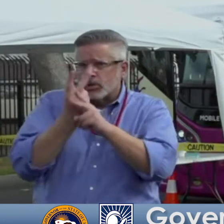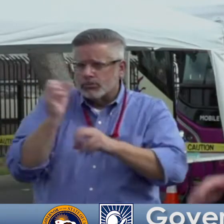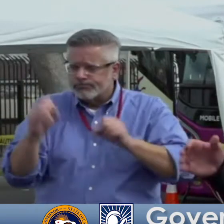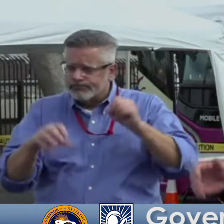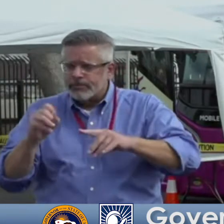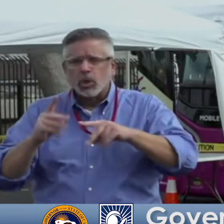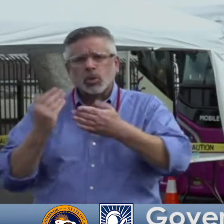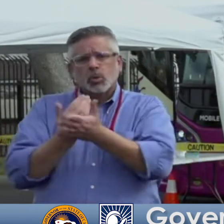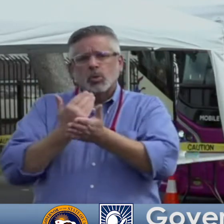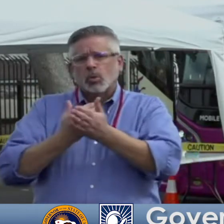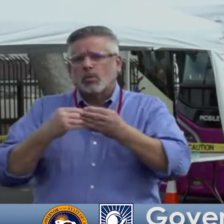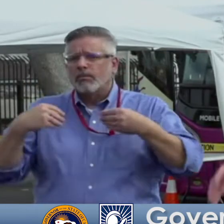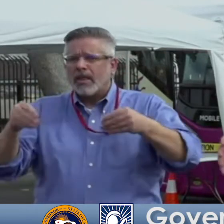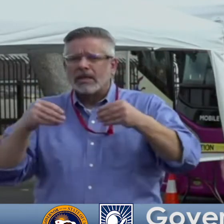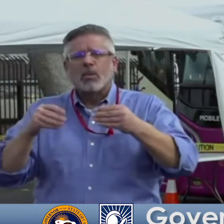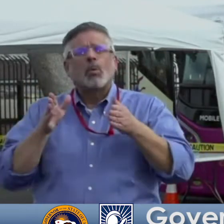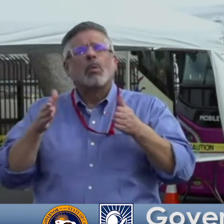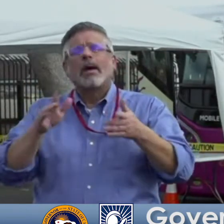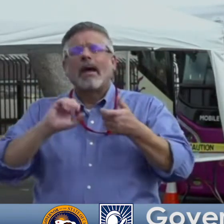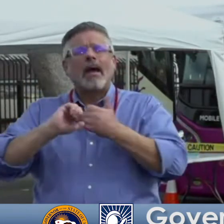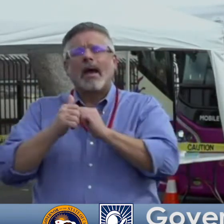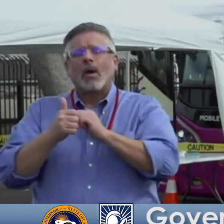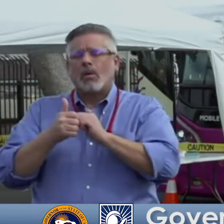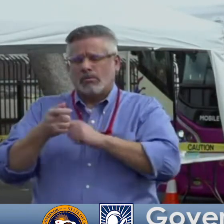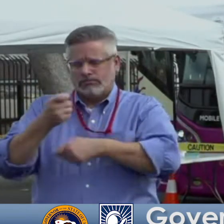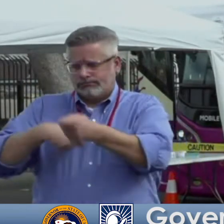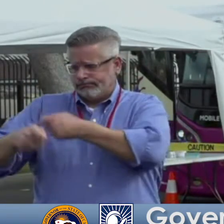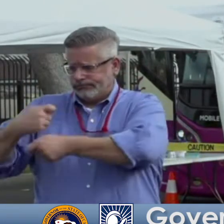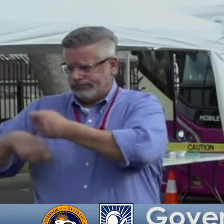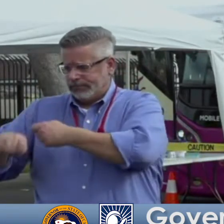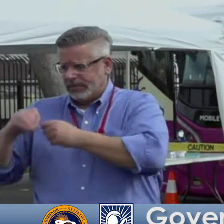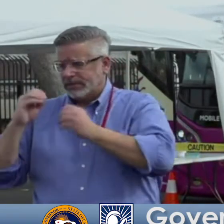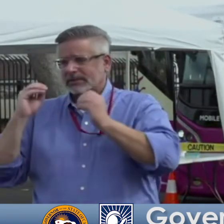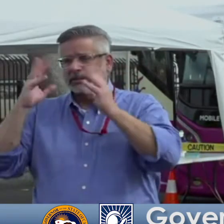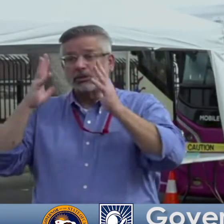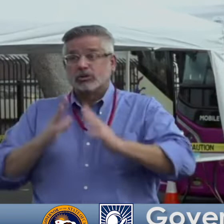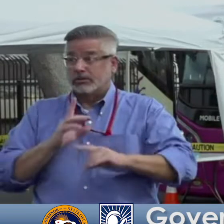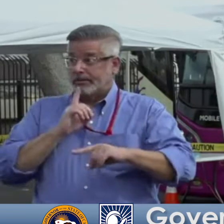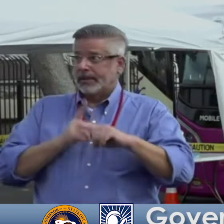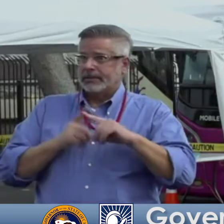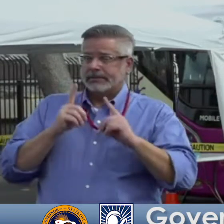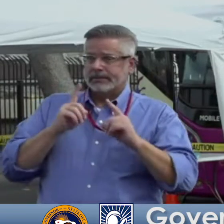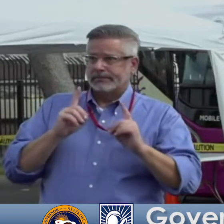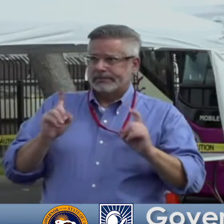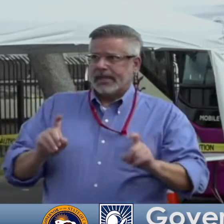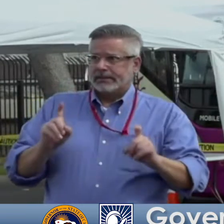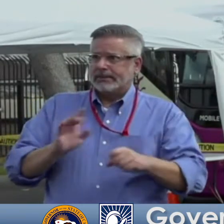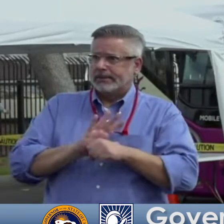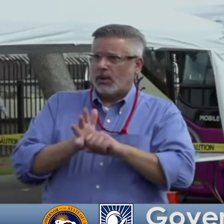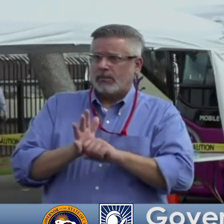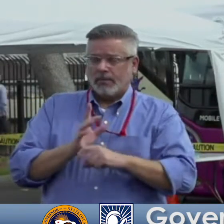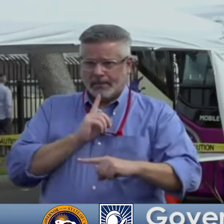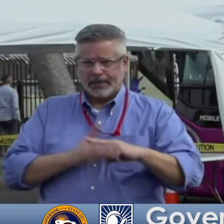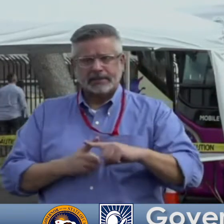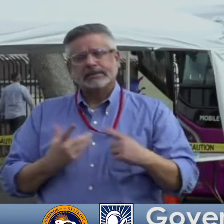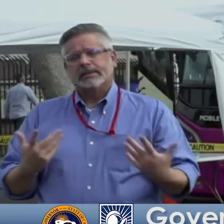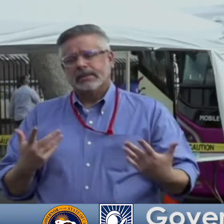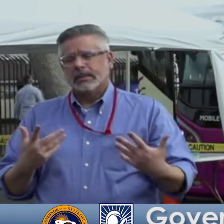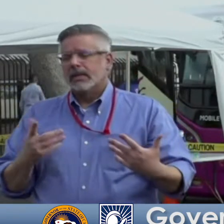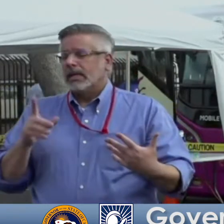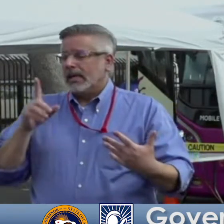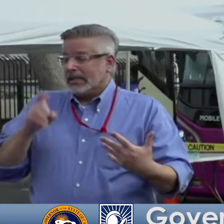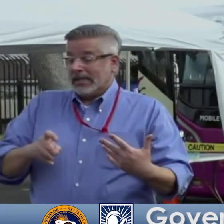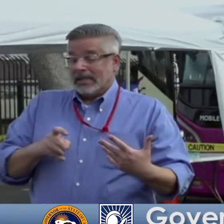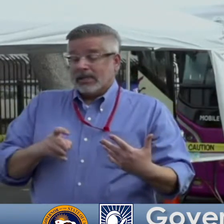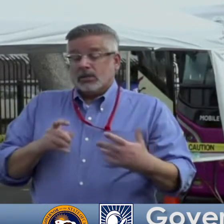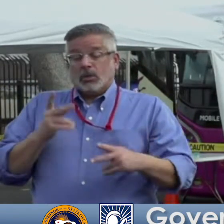educators, paraprofessionals, not just teachers, are testing positive as well. We need to keep our kids in person